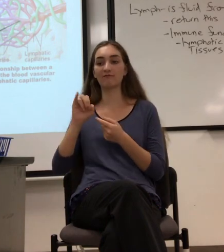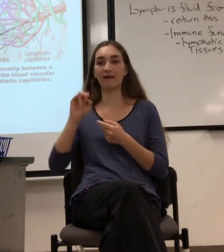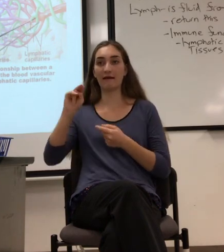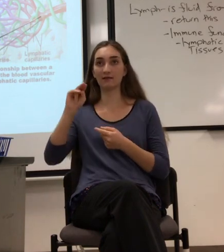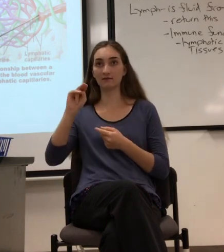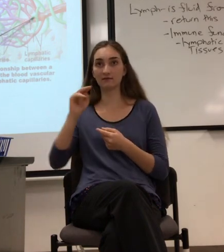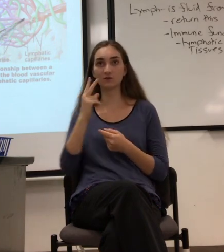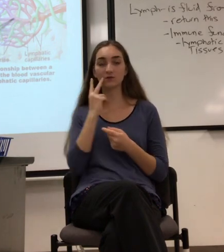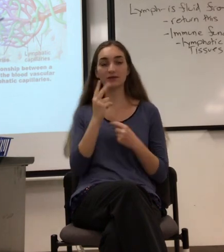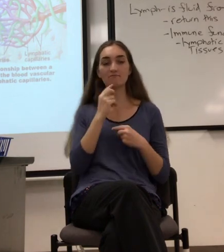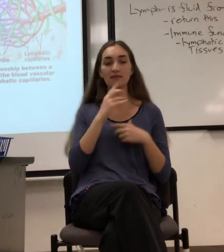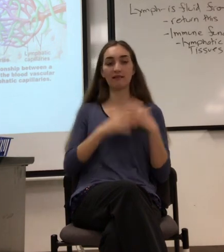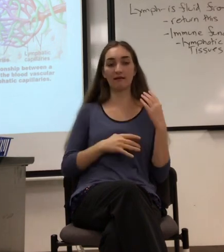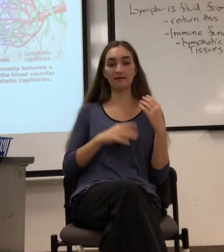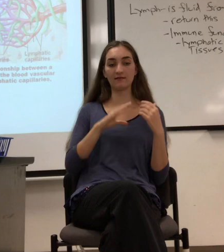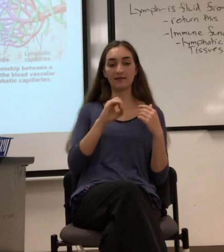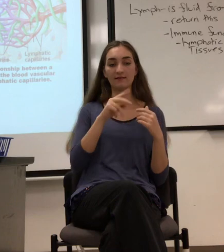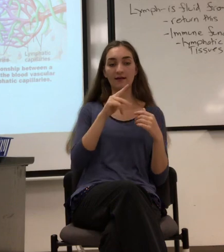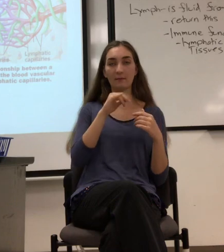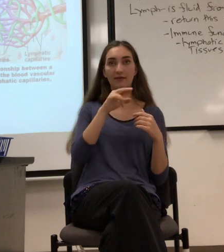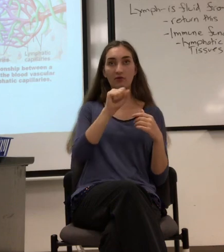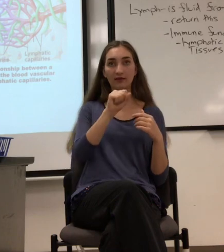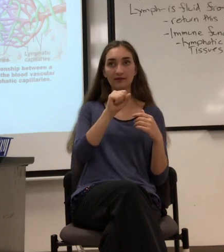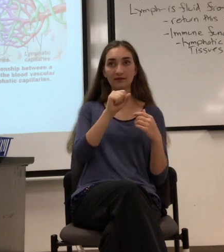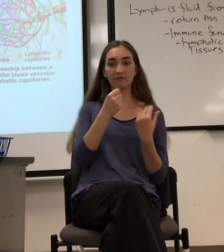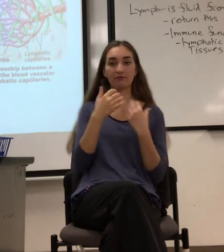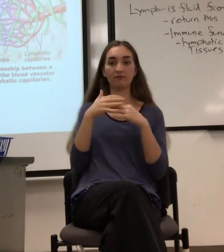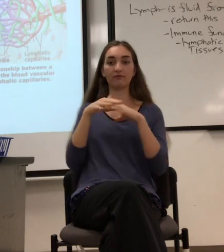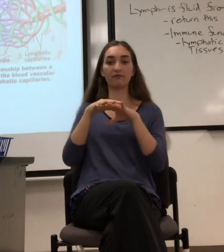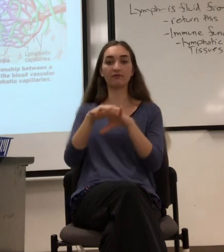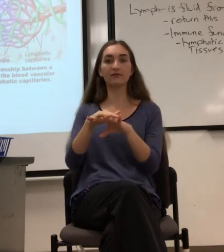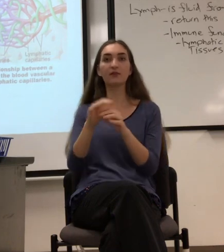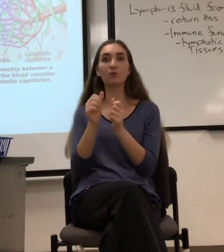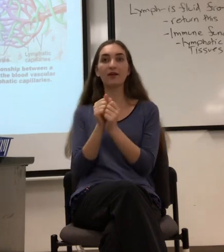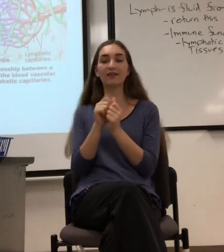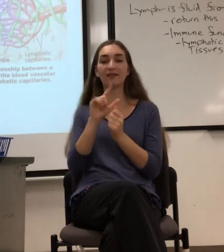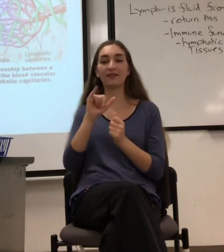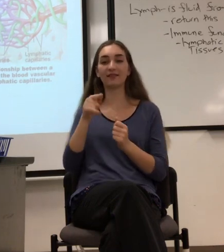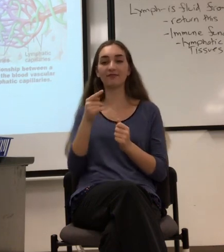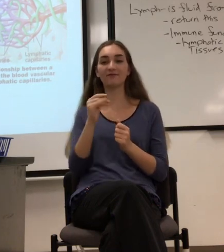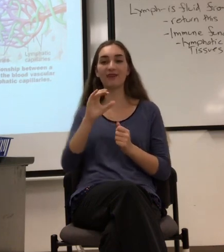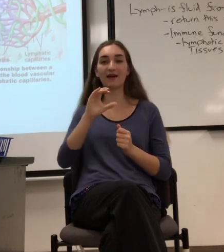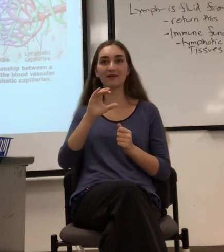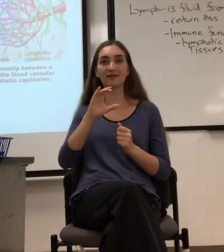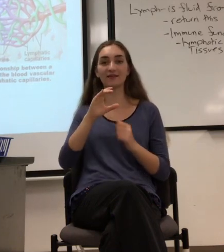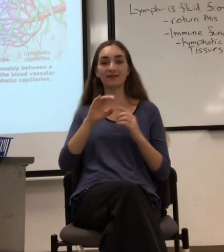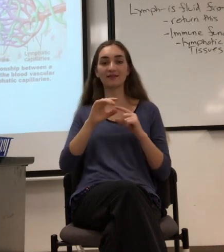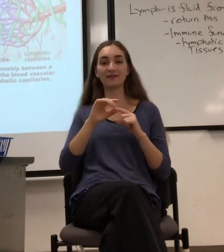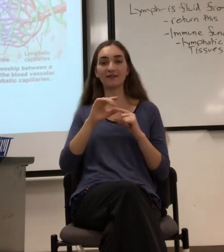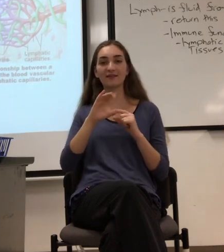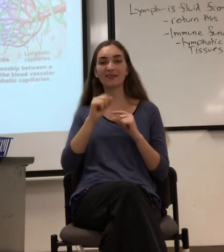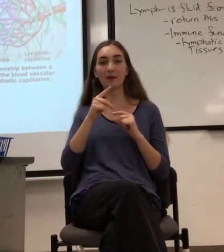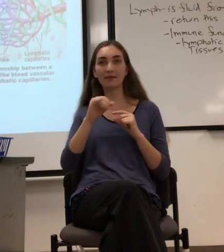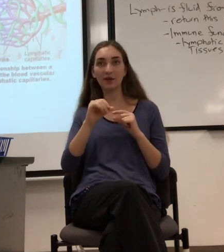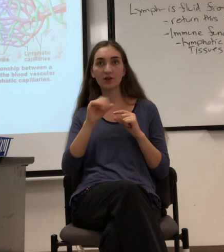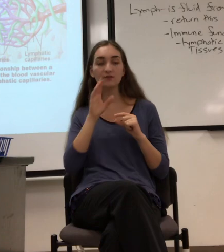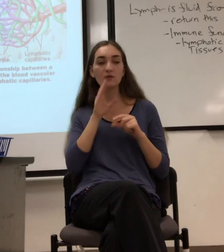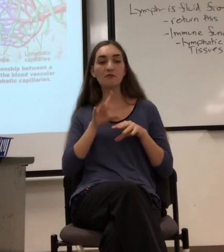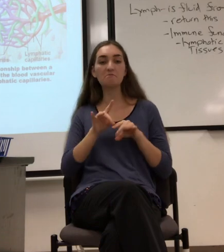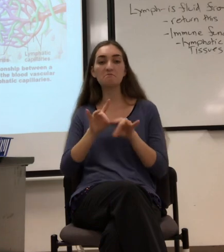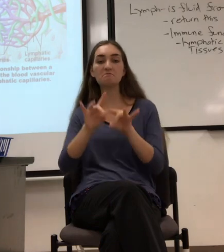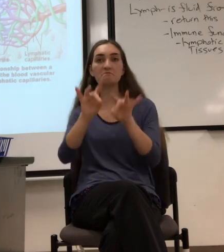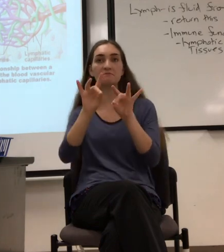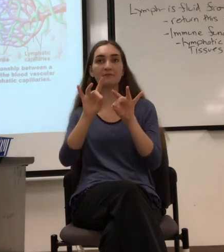capillaries, okay, intertwined with lymphatic capillaries, picking up the excess fluid, and it's starting to take it